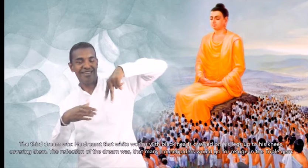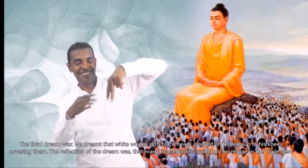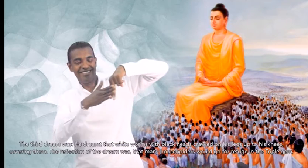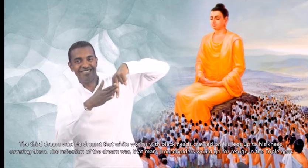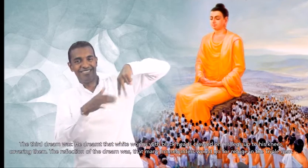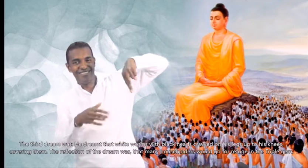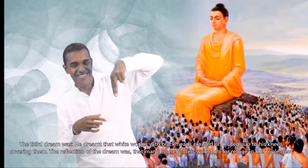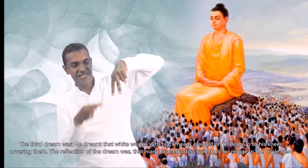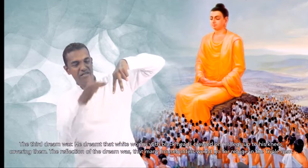J.